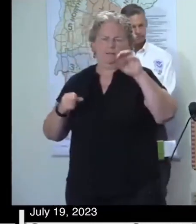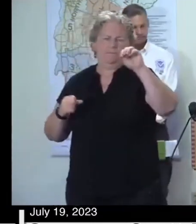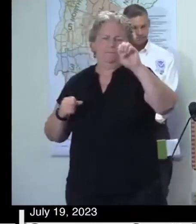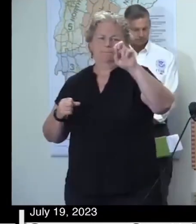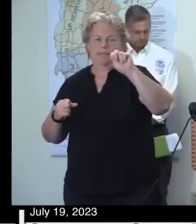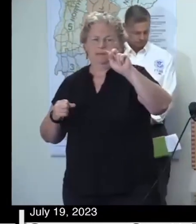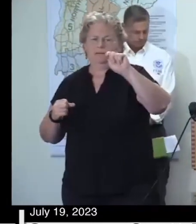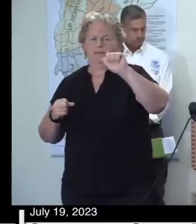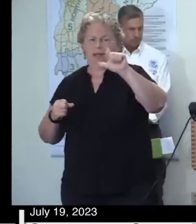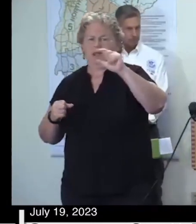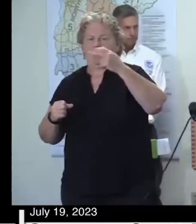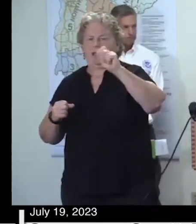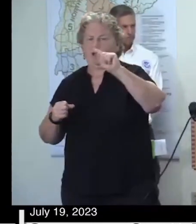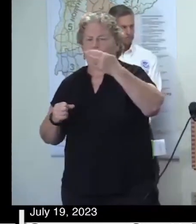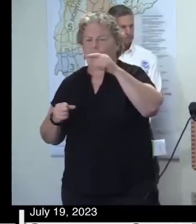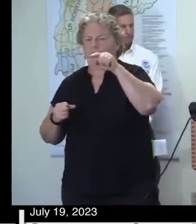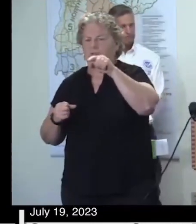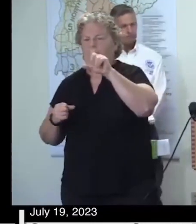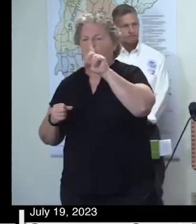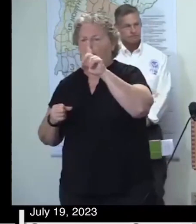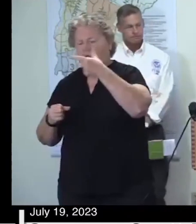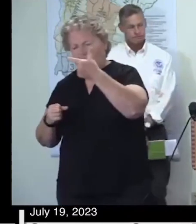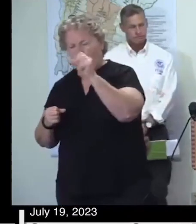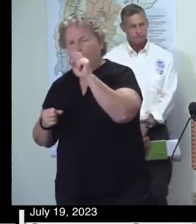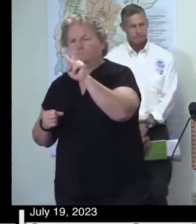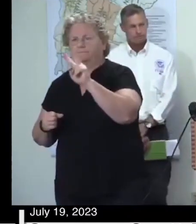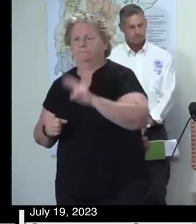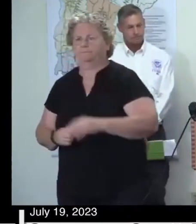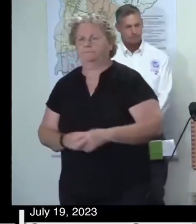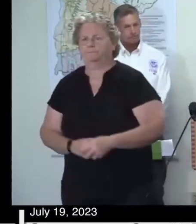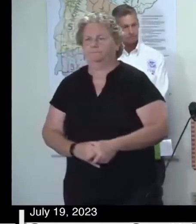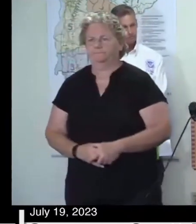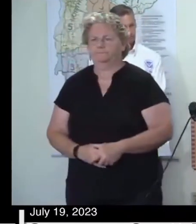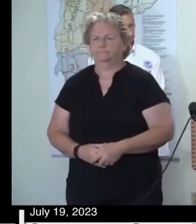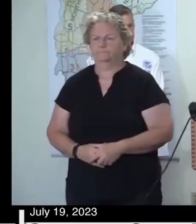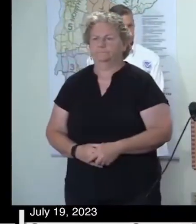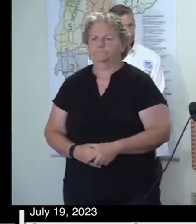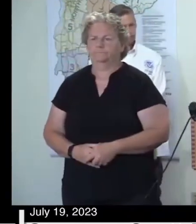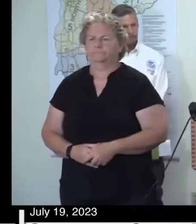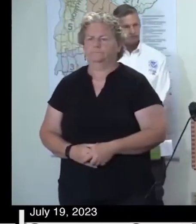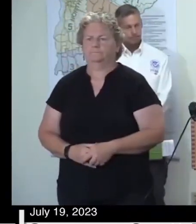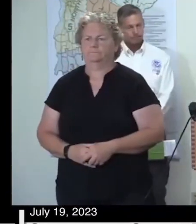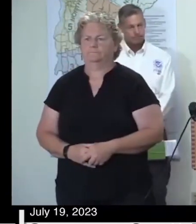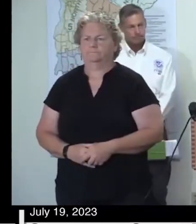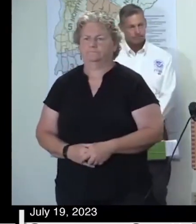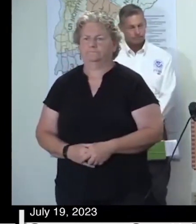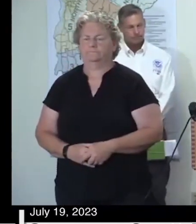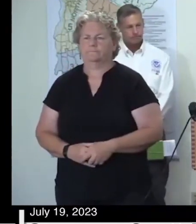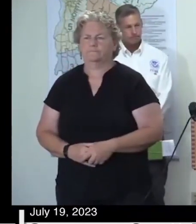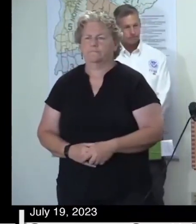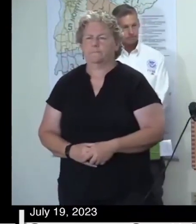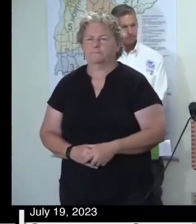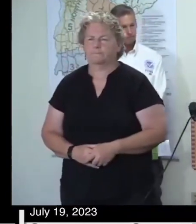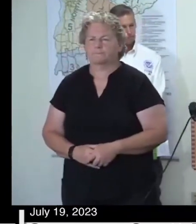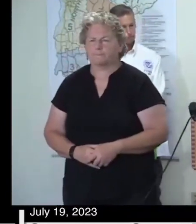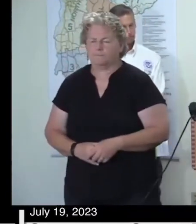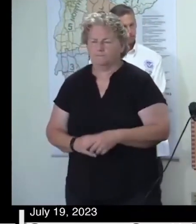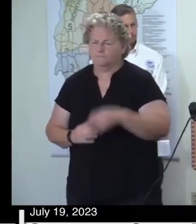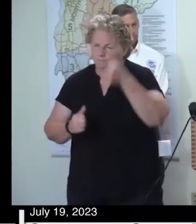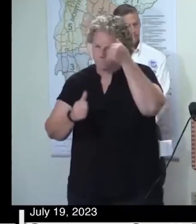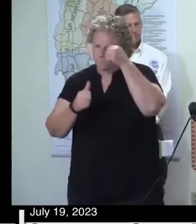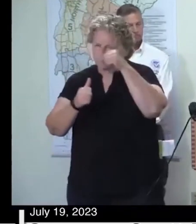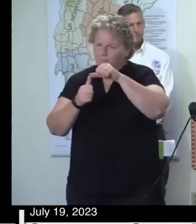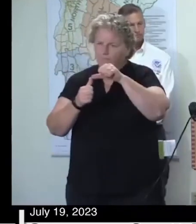mentalhealth.vermont.gov/flood. We don't have to face obstacles alone, and the assistance of professionals adds more tools to our wellness